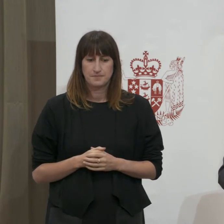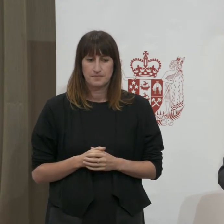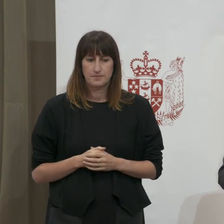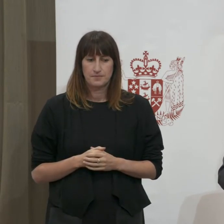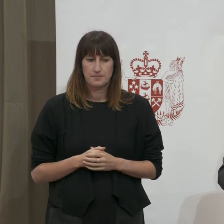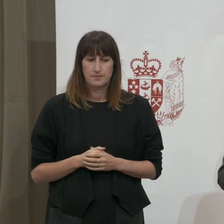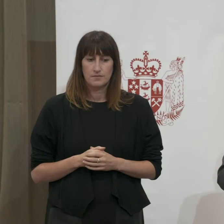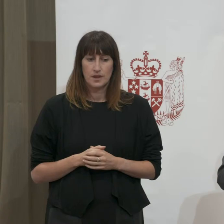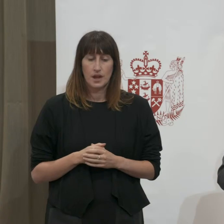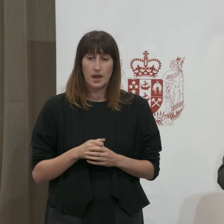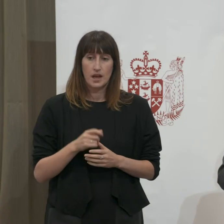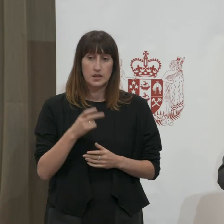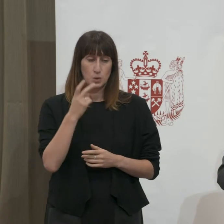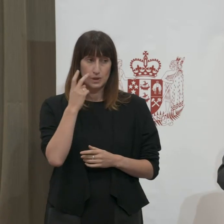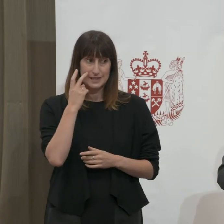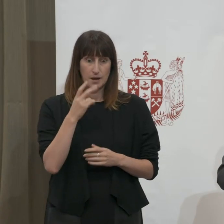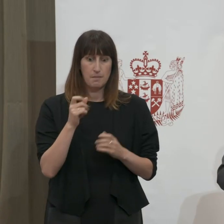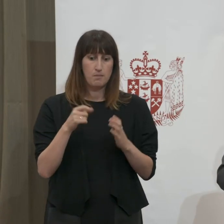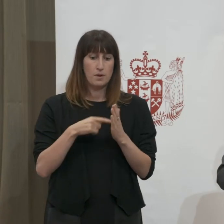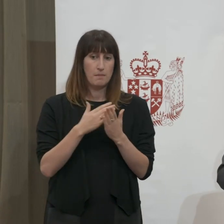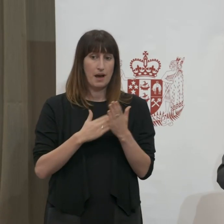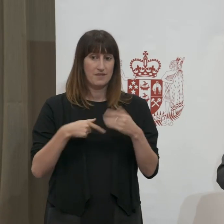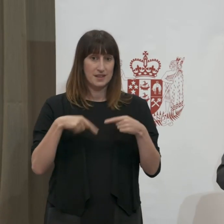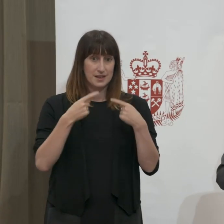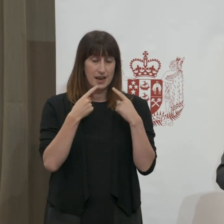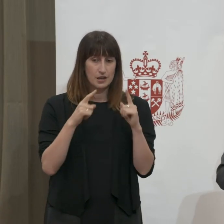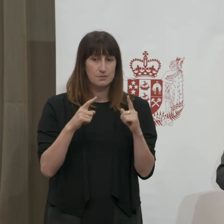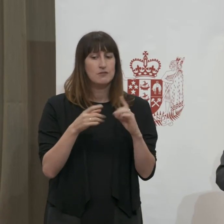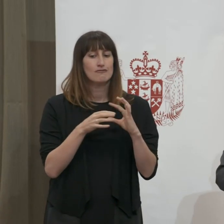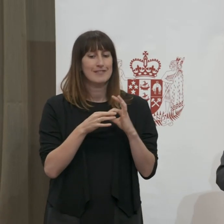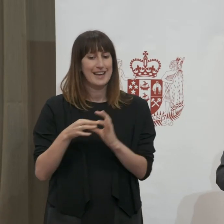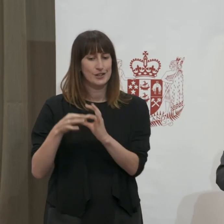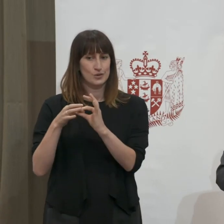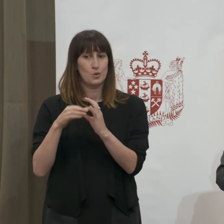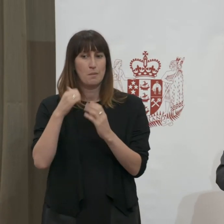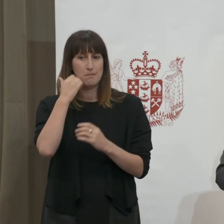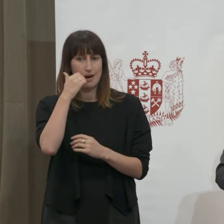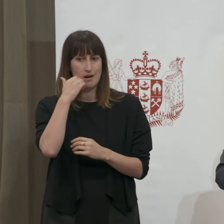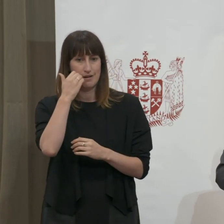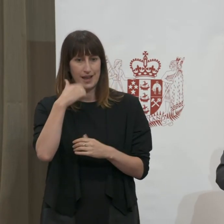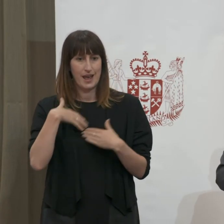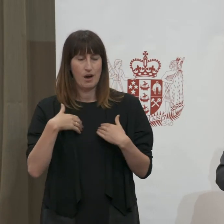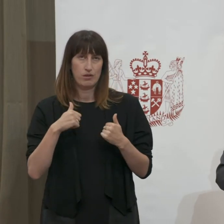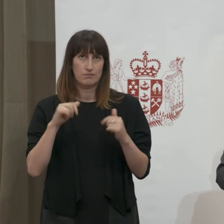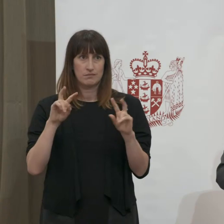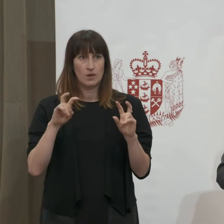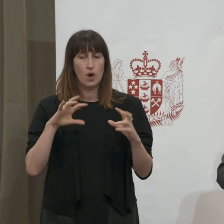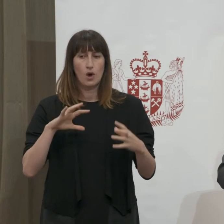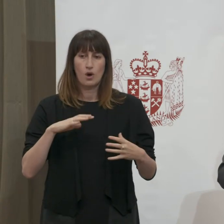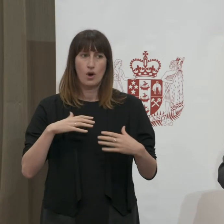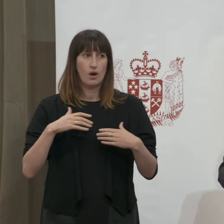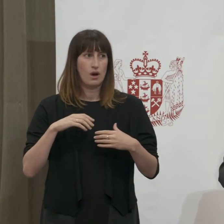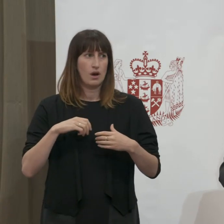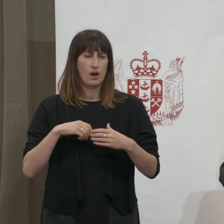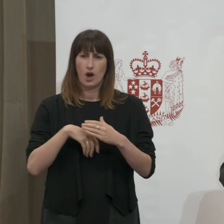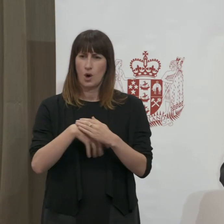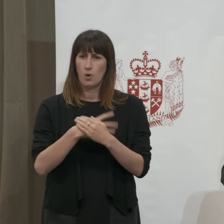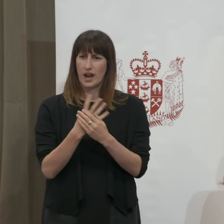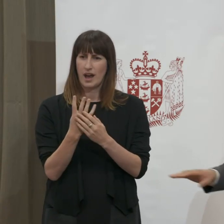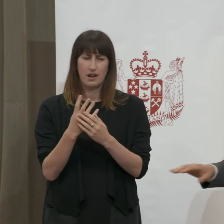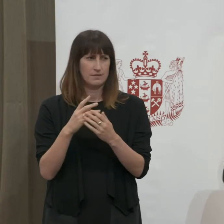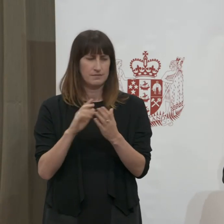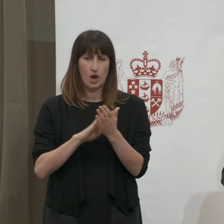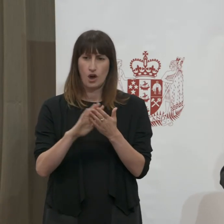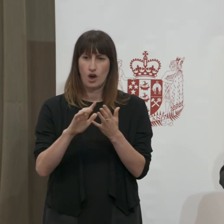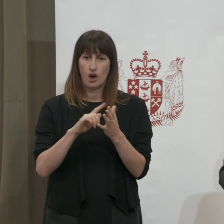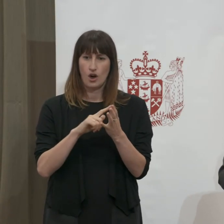As you will see, an important part of this announcement relates to Māori health, or hauora. At the appropriate time, Minister Little will invite